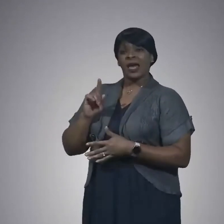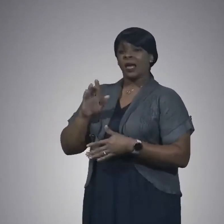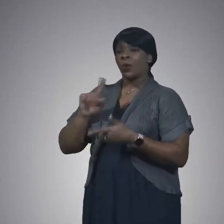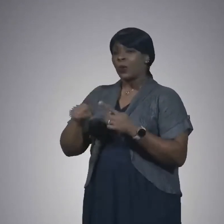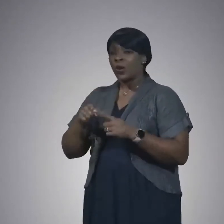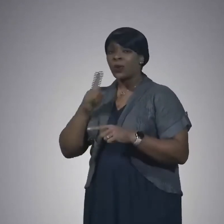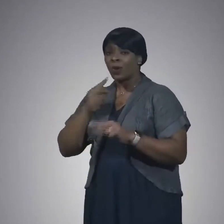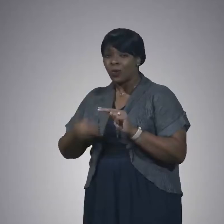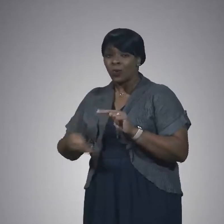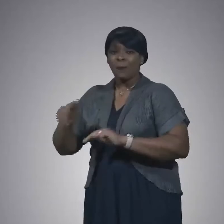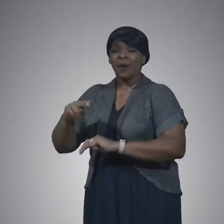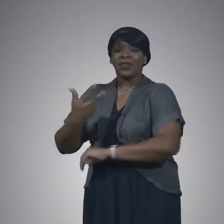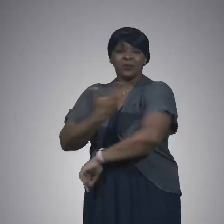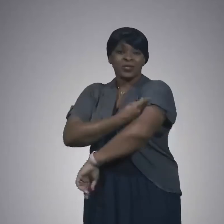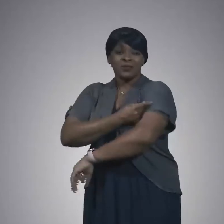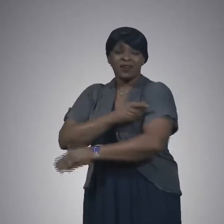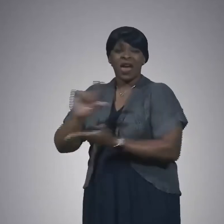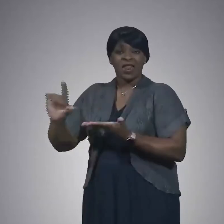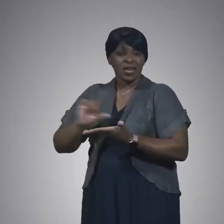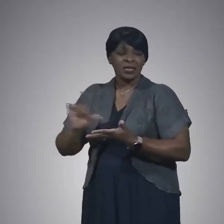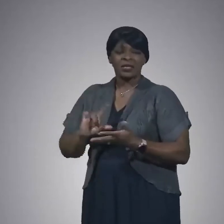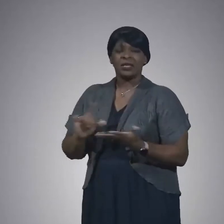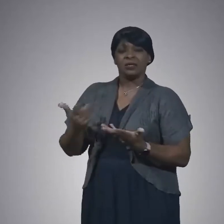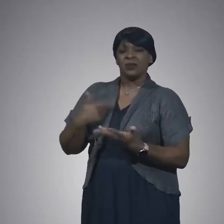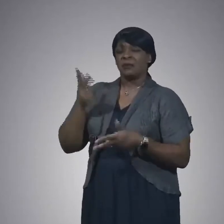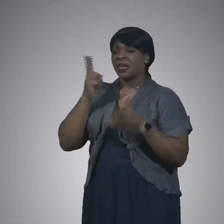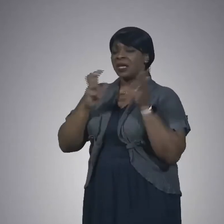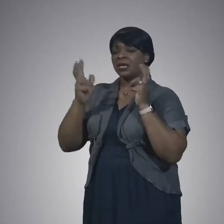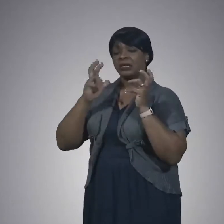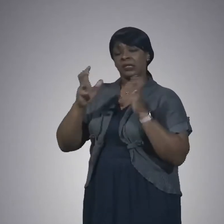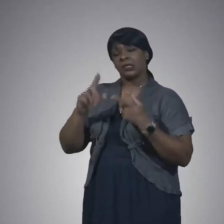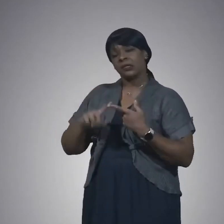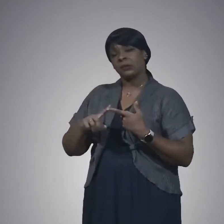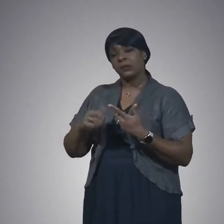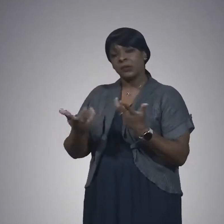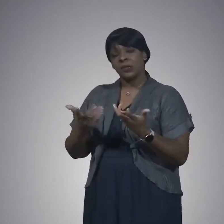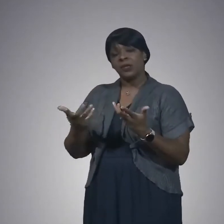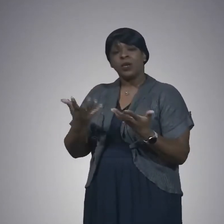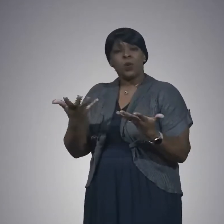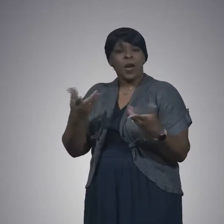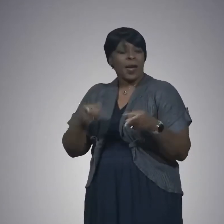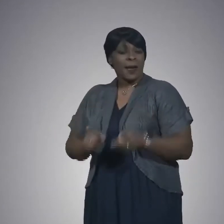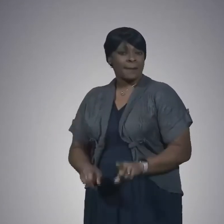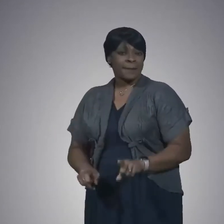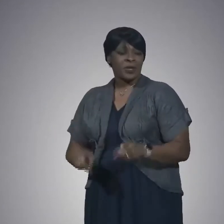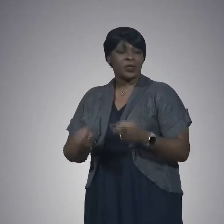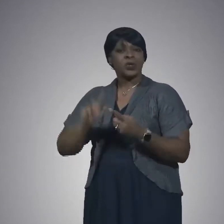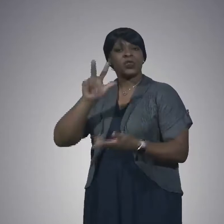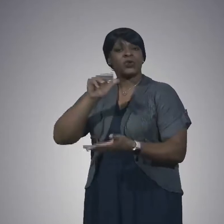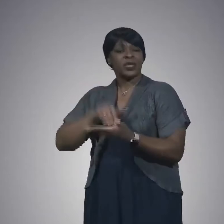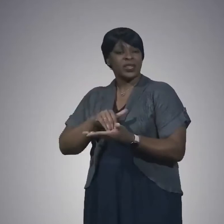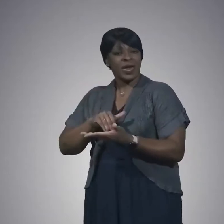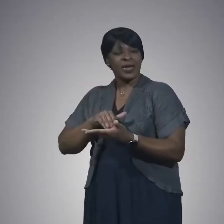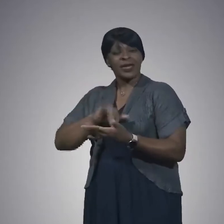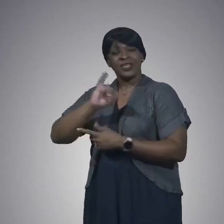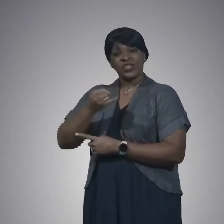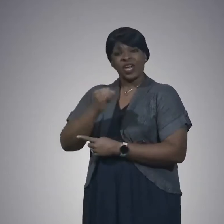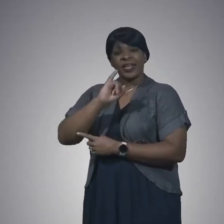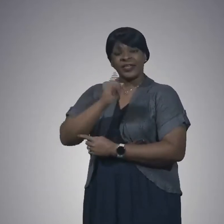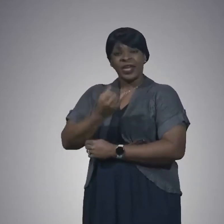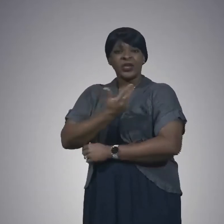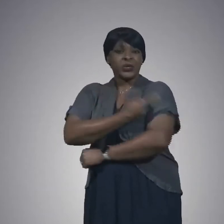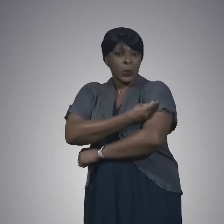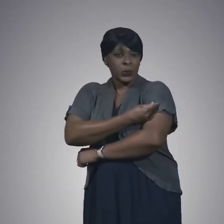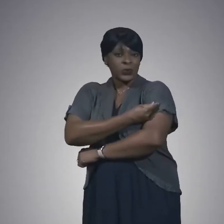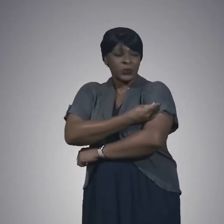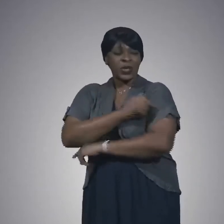up, that sort of thing. Just listening to what happened to the 3,000 J&J doses